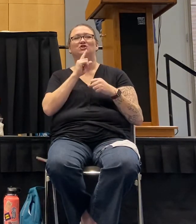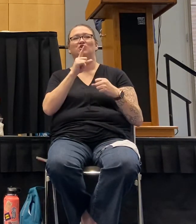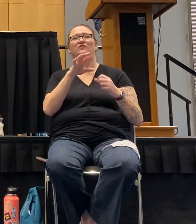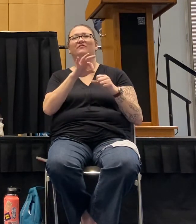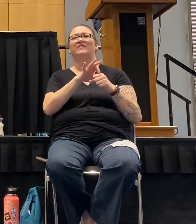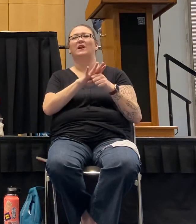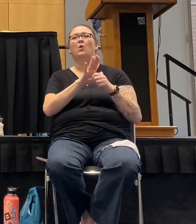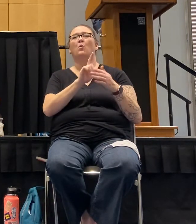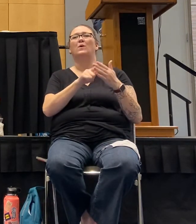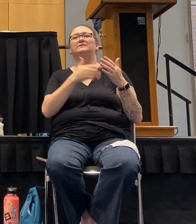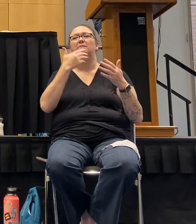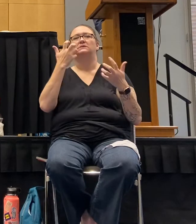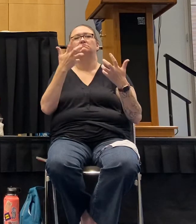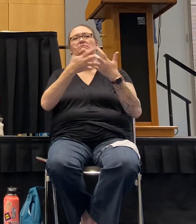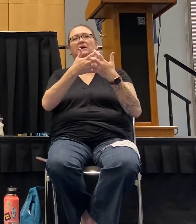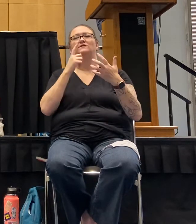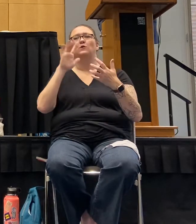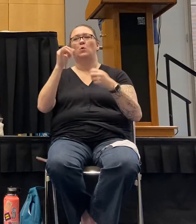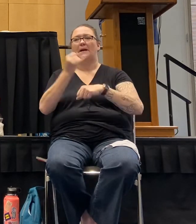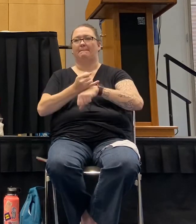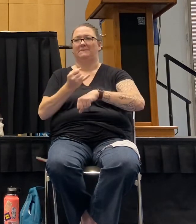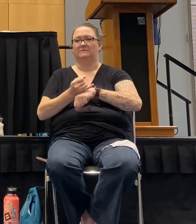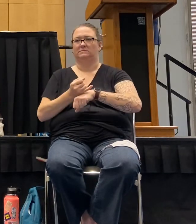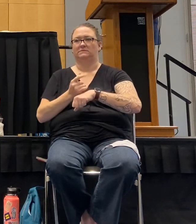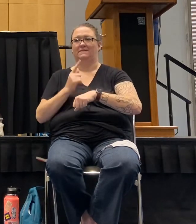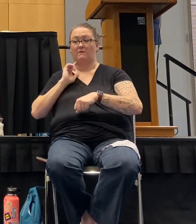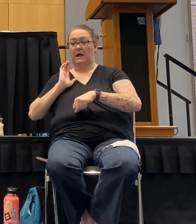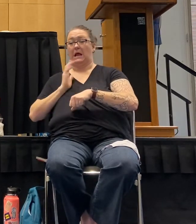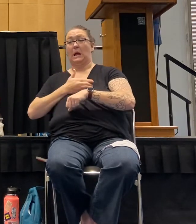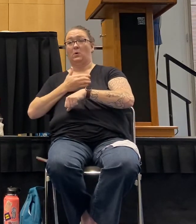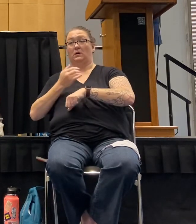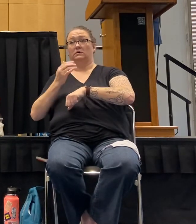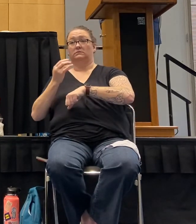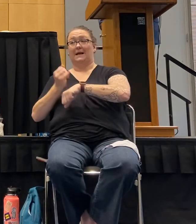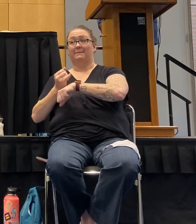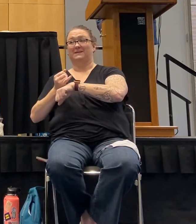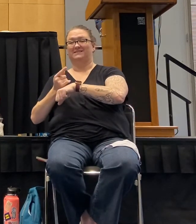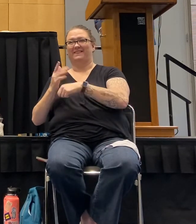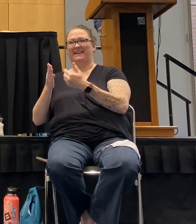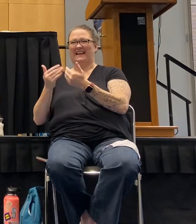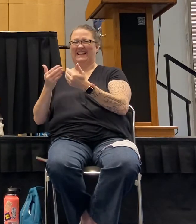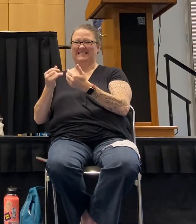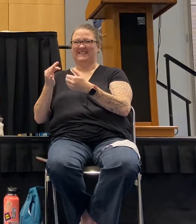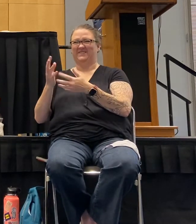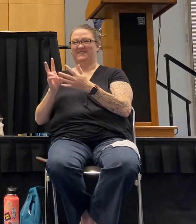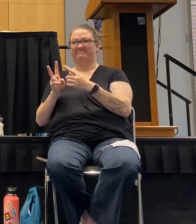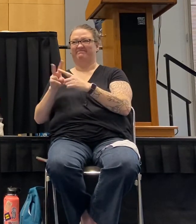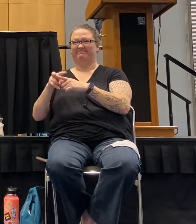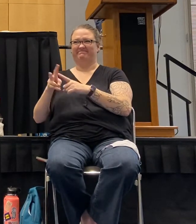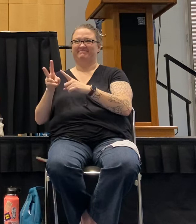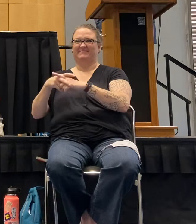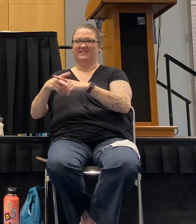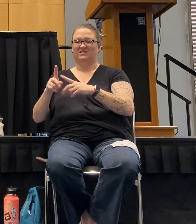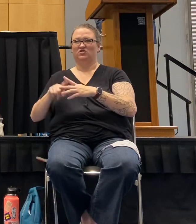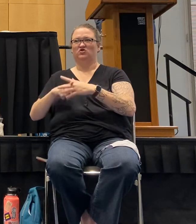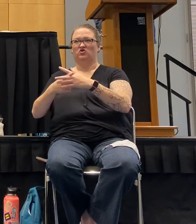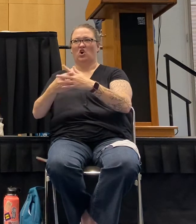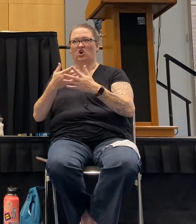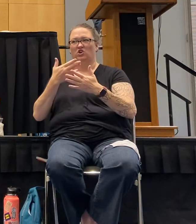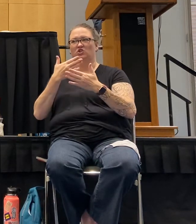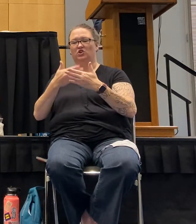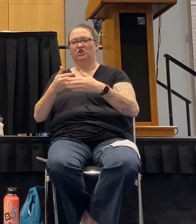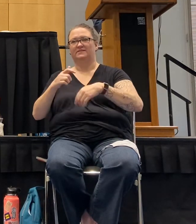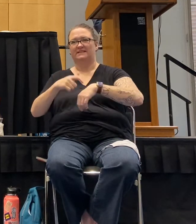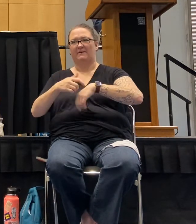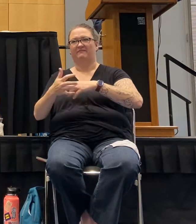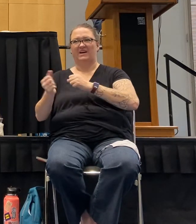what's best for your campus. And on our campus, that ease of implementation was a big deal as far as the timeliness that we were looking at. On our end, it did